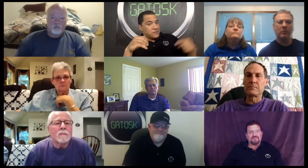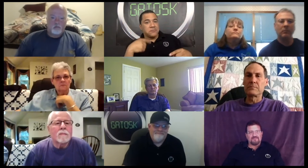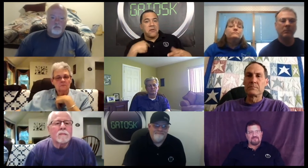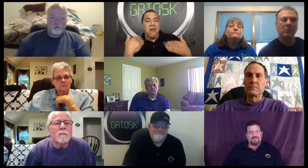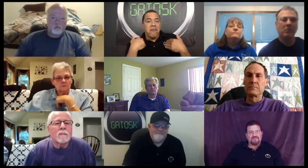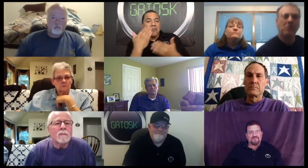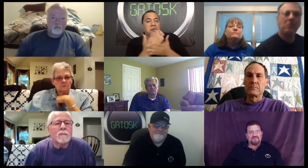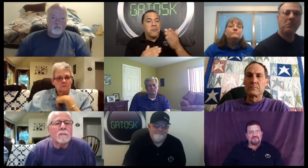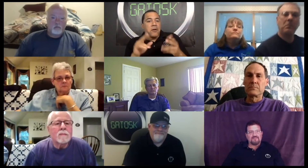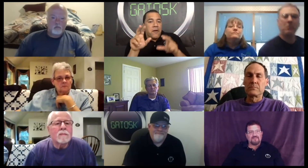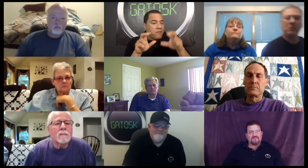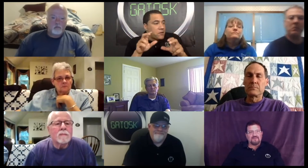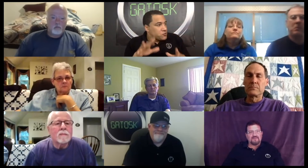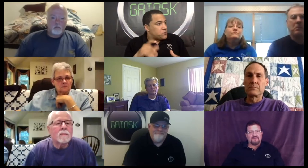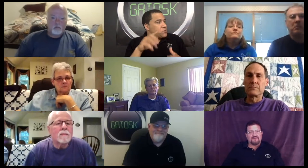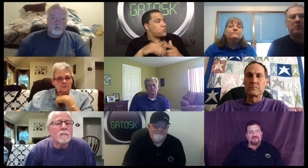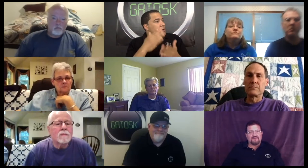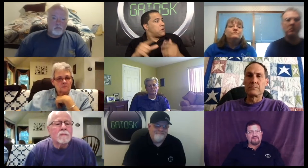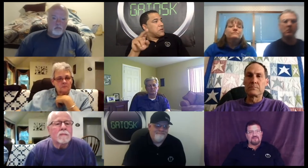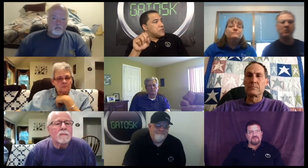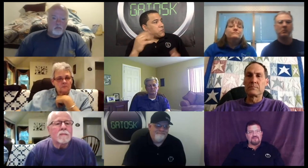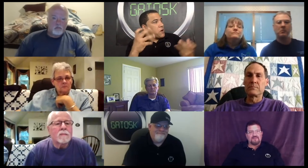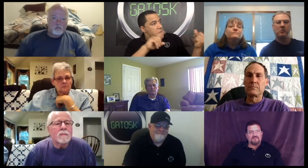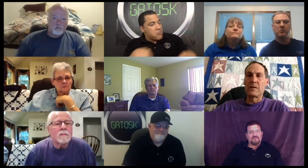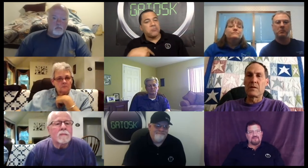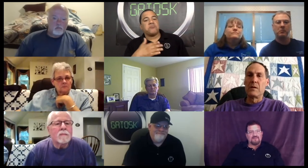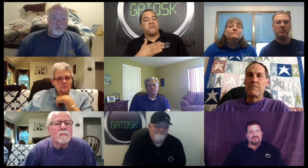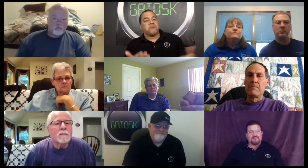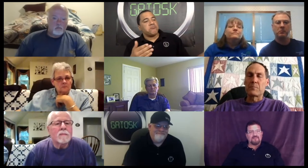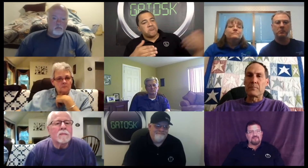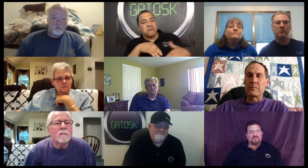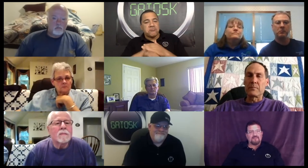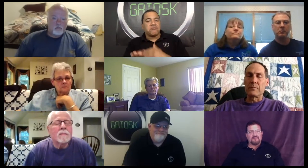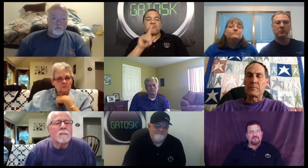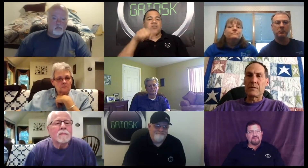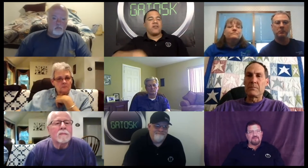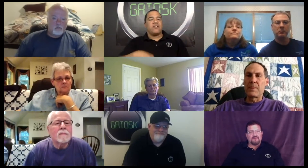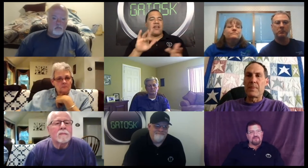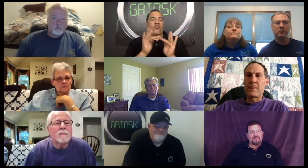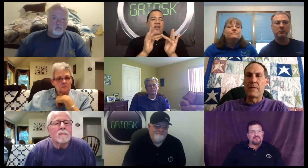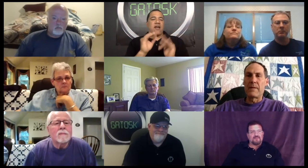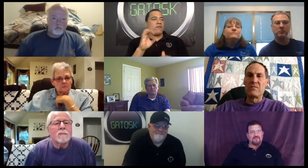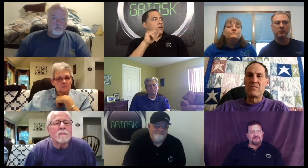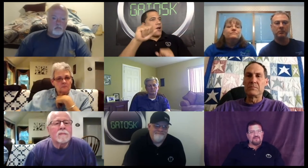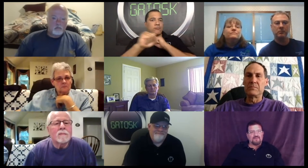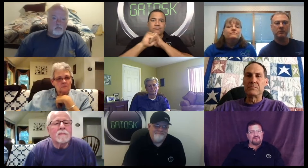want to come into our office, we have had some investors and some guests have wanted to come on in. But really this is